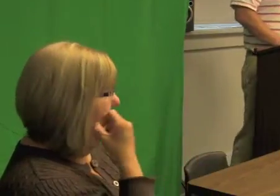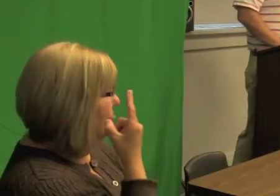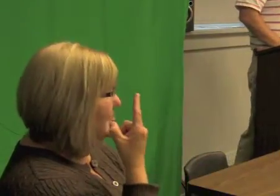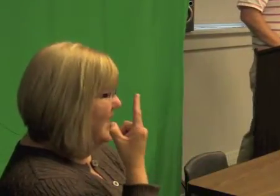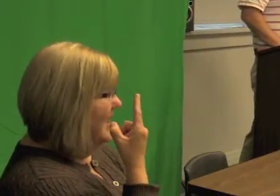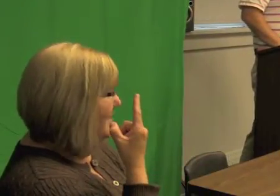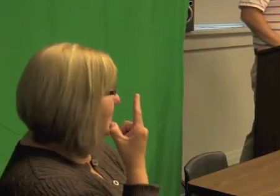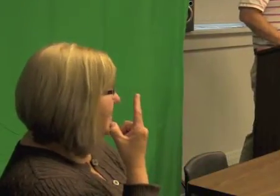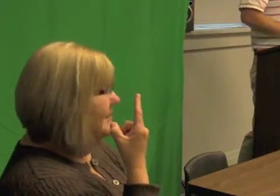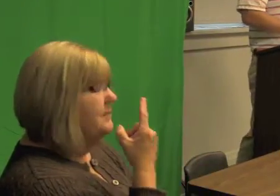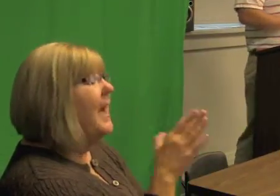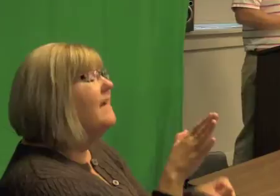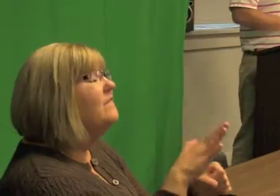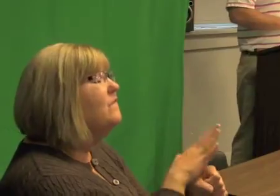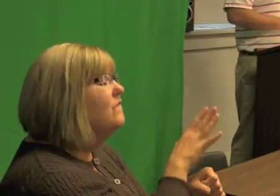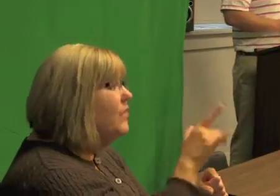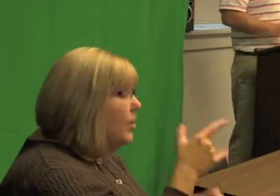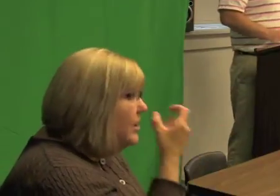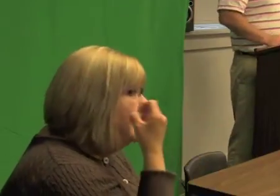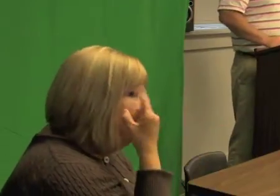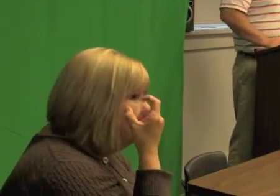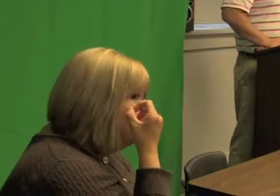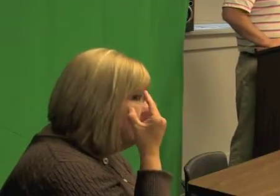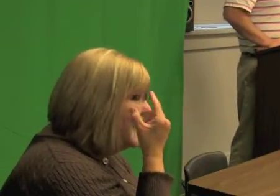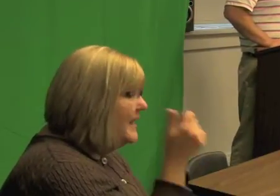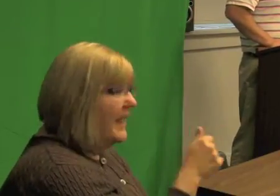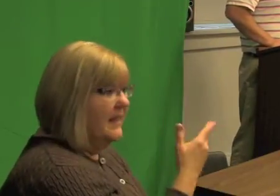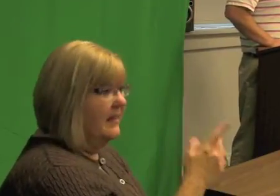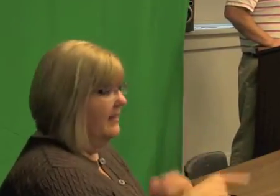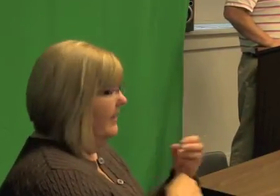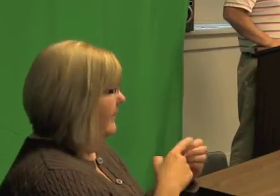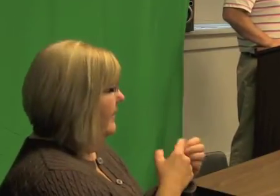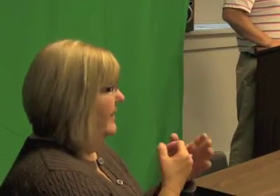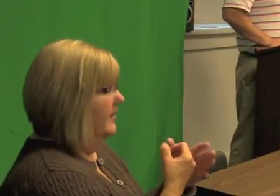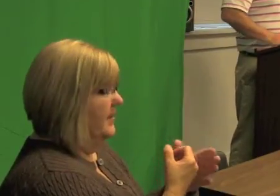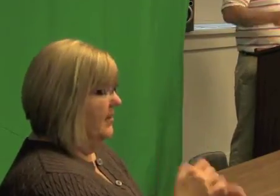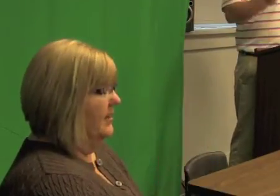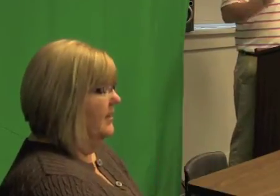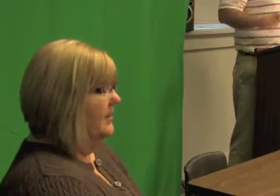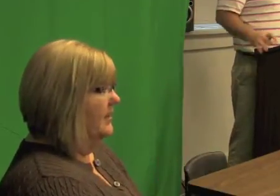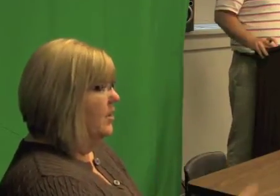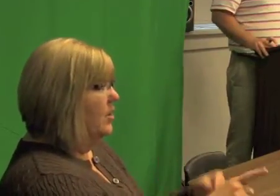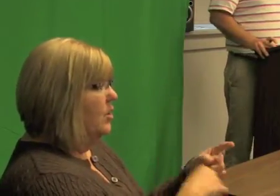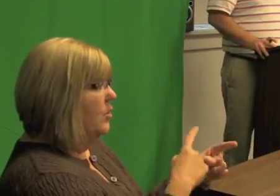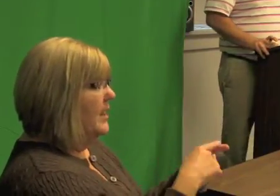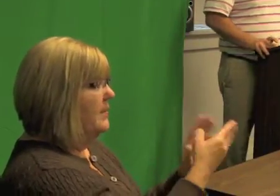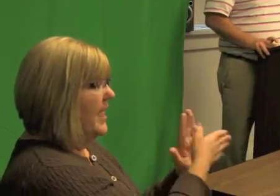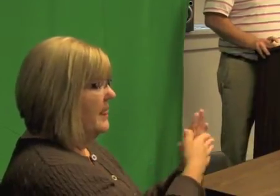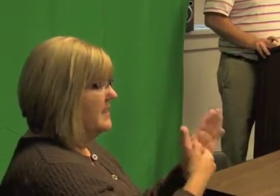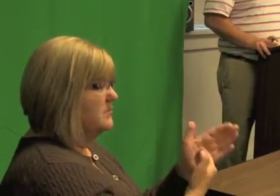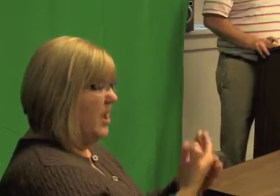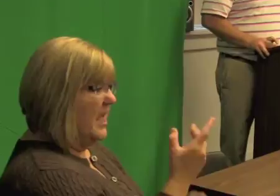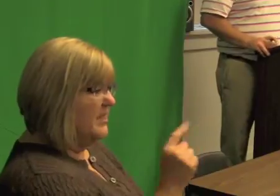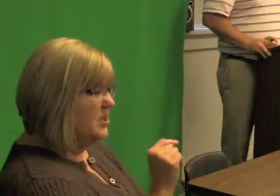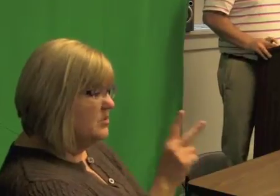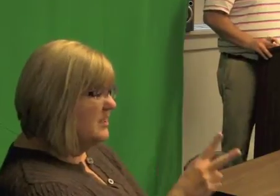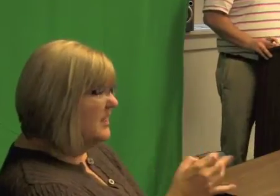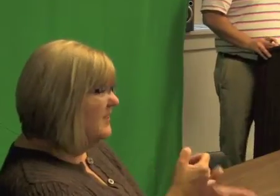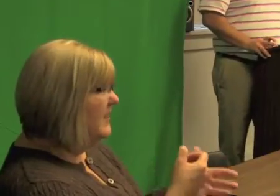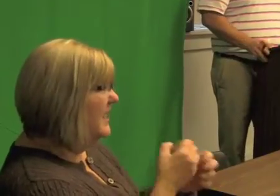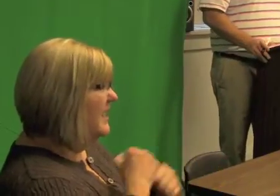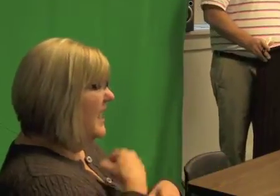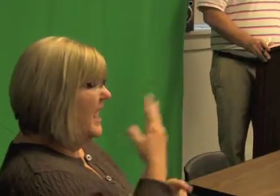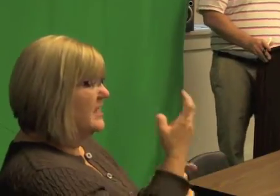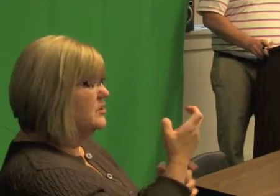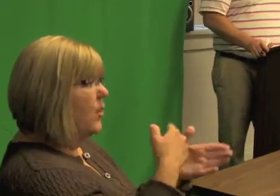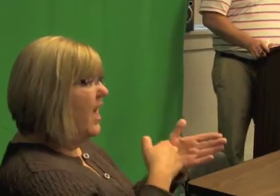And by fully understand, that literally means anything about it. I'm buying this brand new TV. It's got